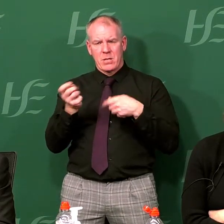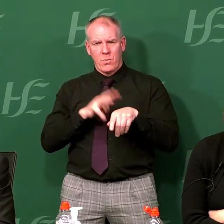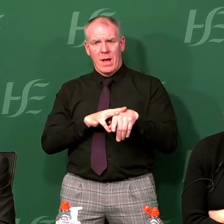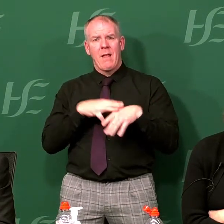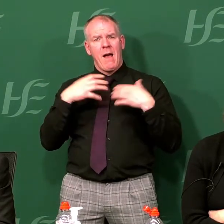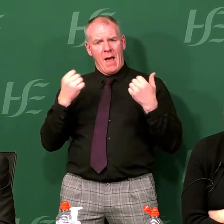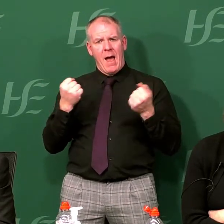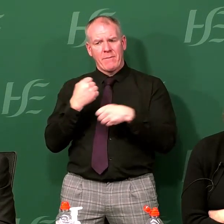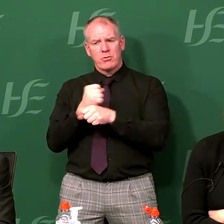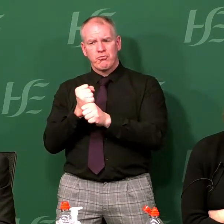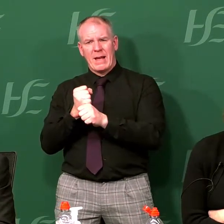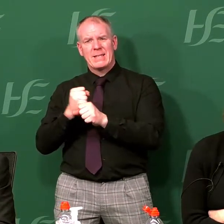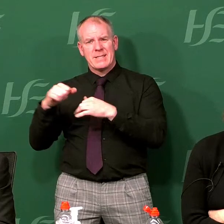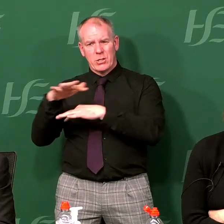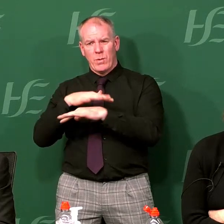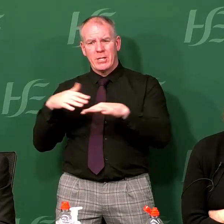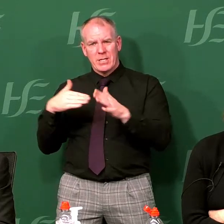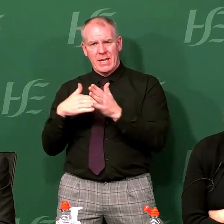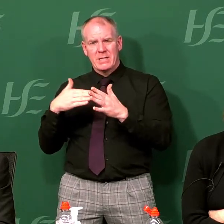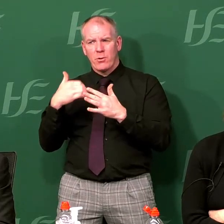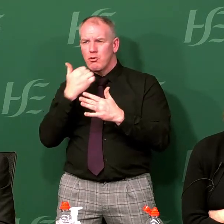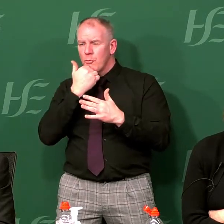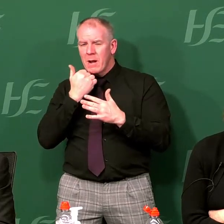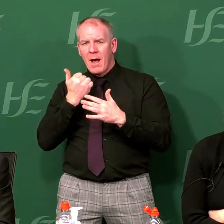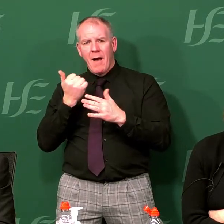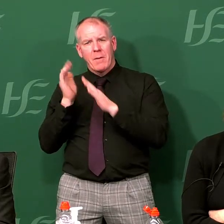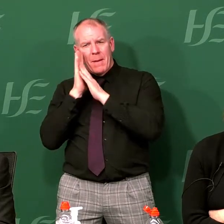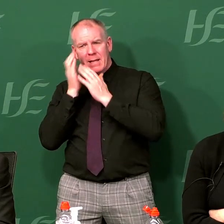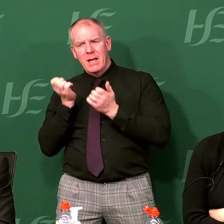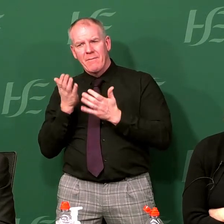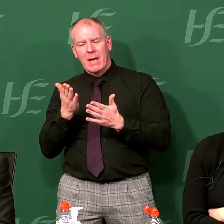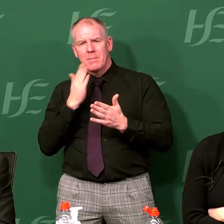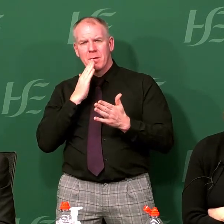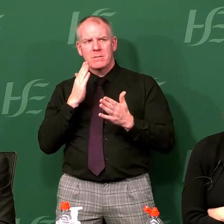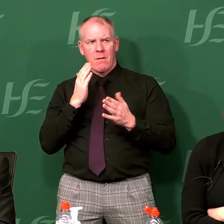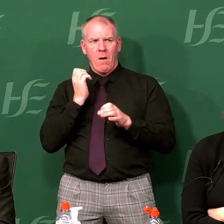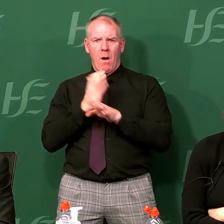stress points, particularly in hospital beds, for example. But every winter is